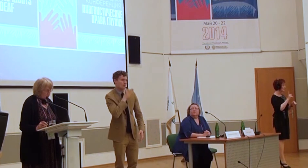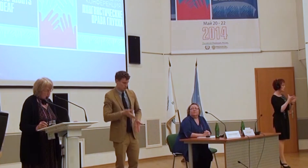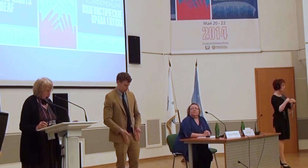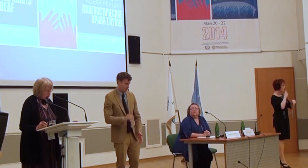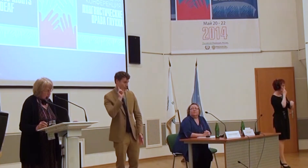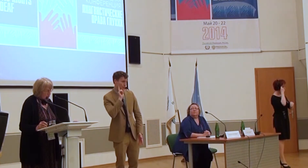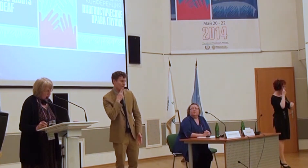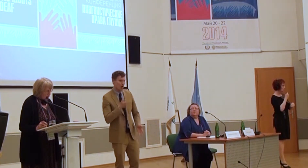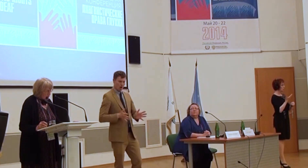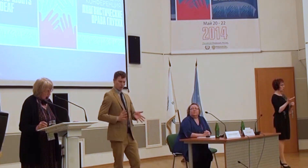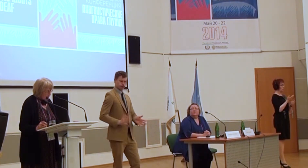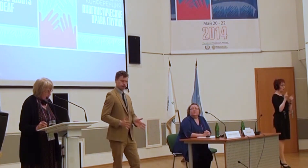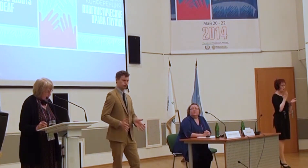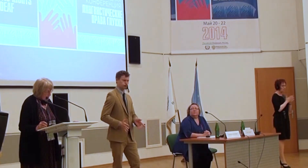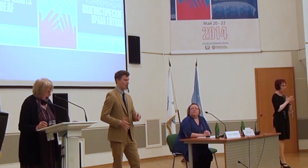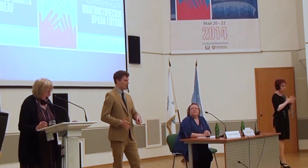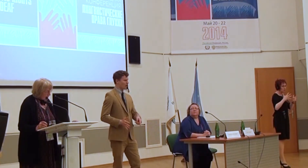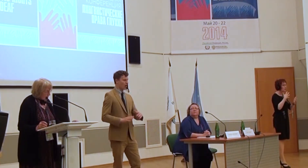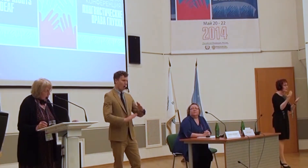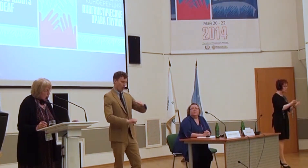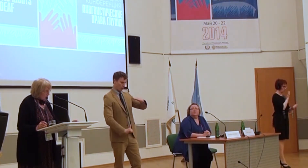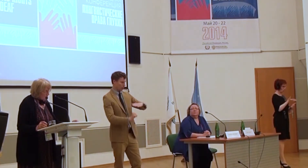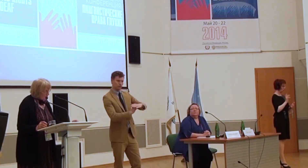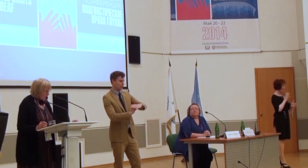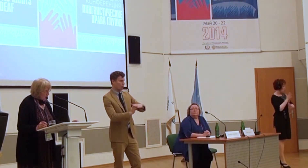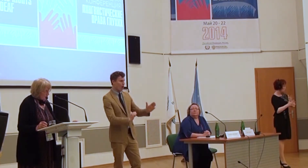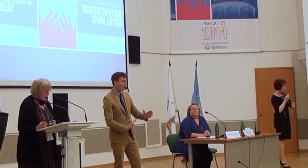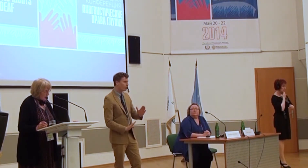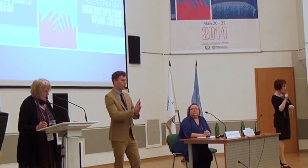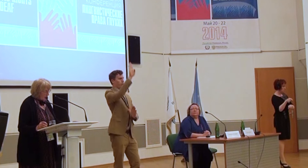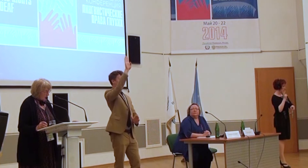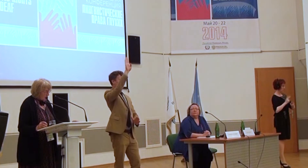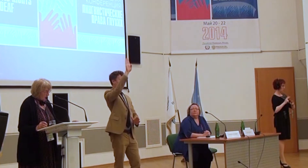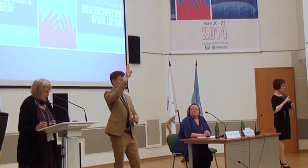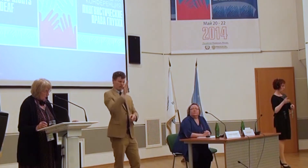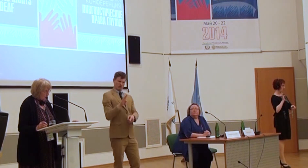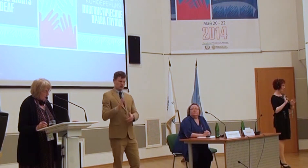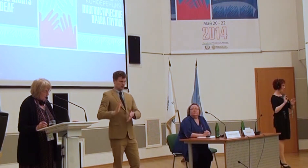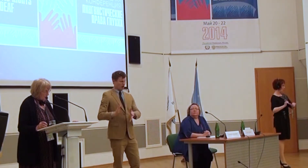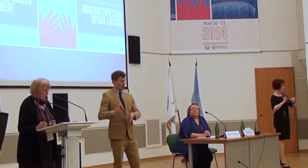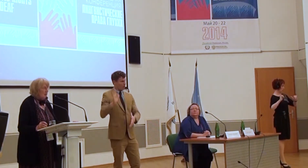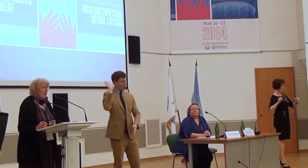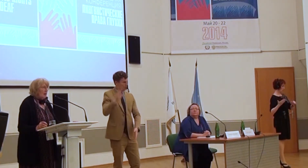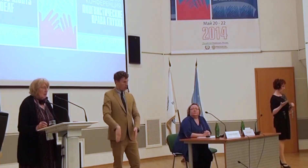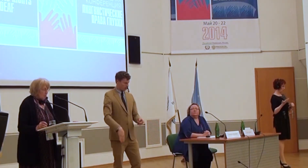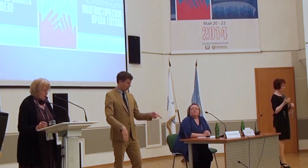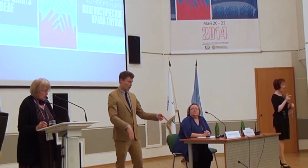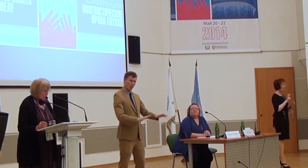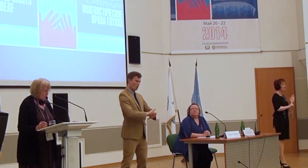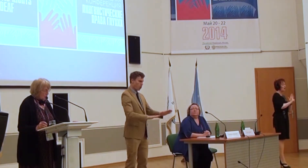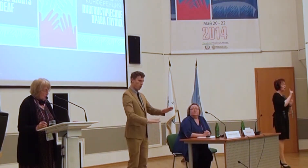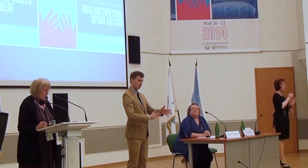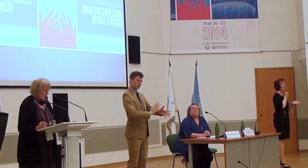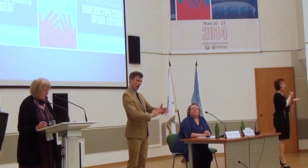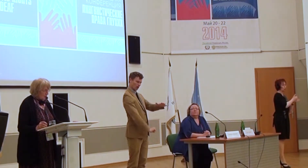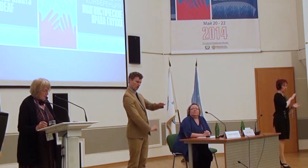been previously suggested. This resulted firstly in signs being used with speech, in an approach